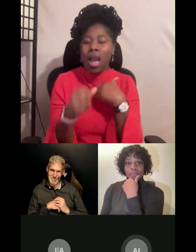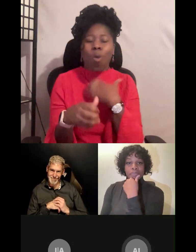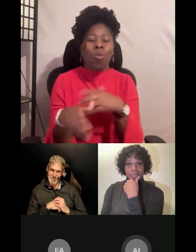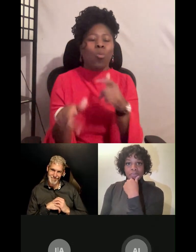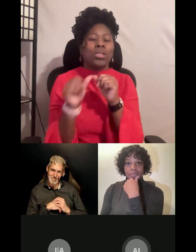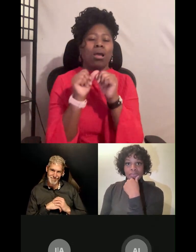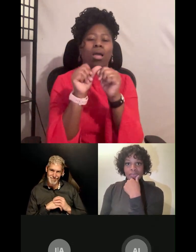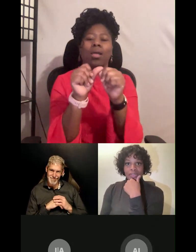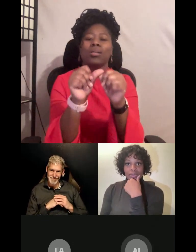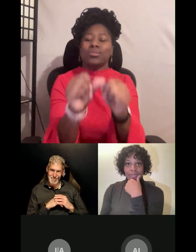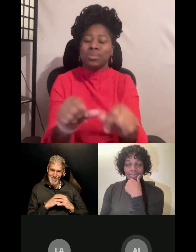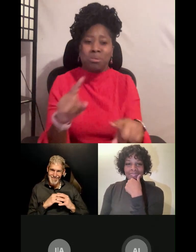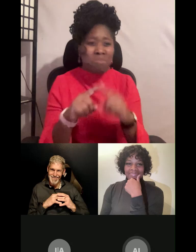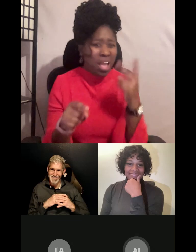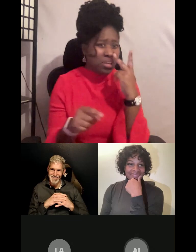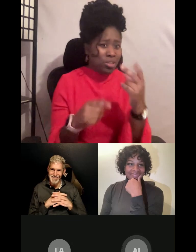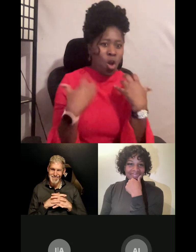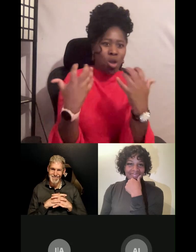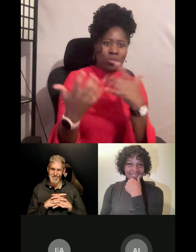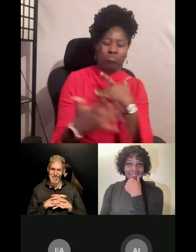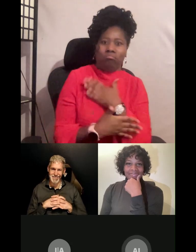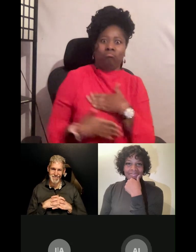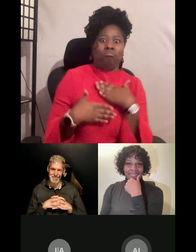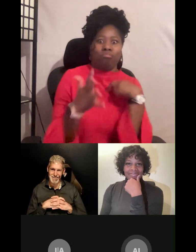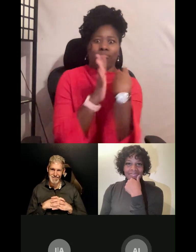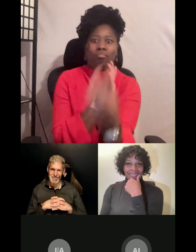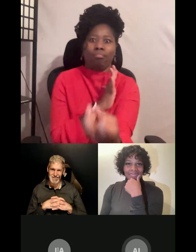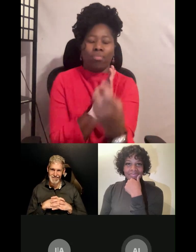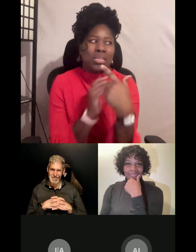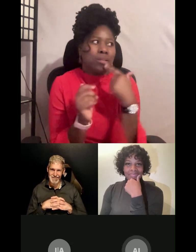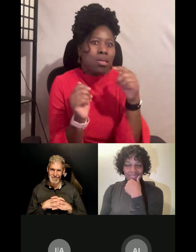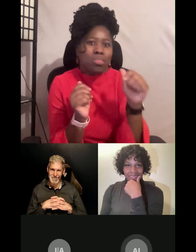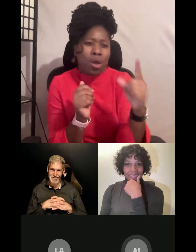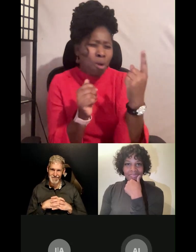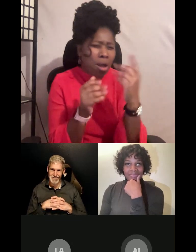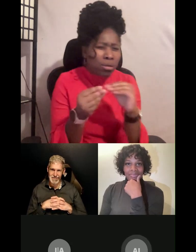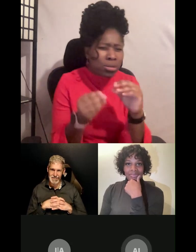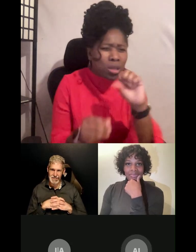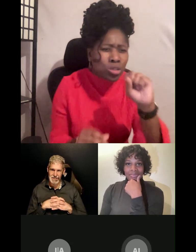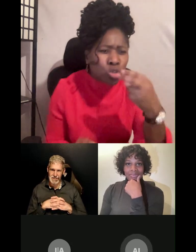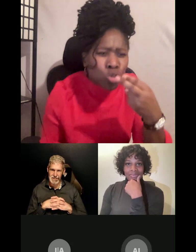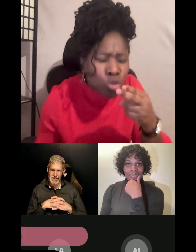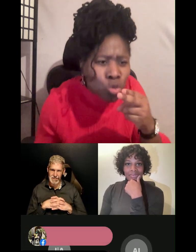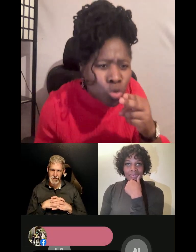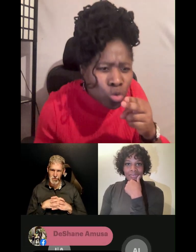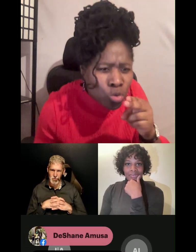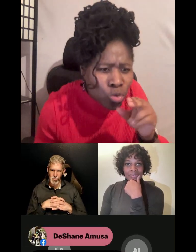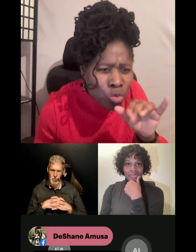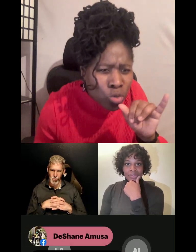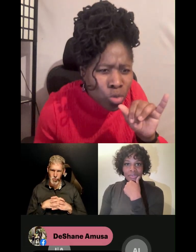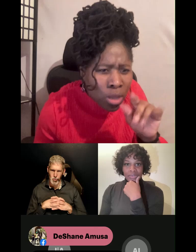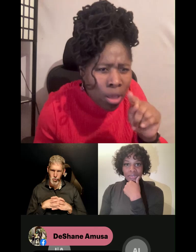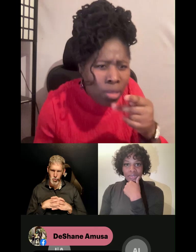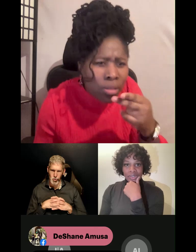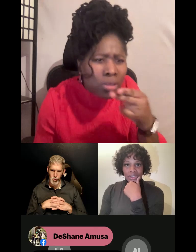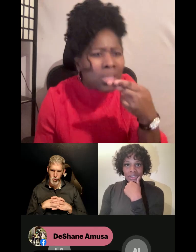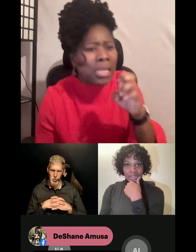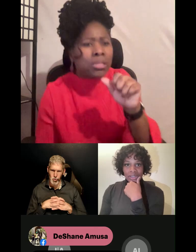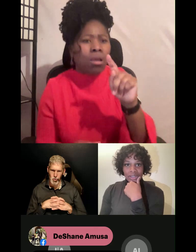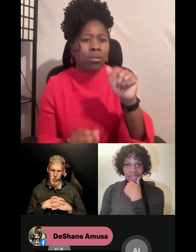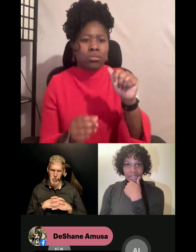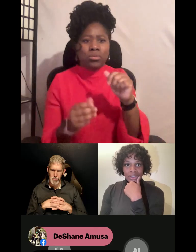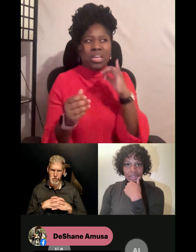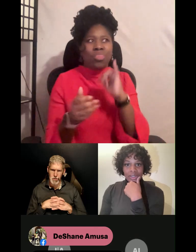That was a great conversation. It's been so rich, and I wish that we can keep going, but I know the audience is just as enthralled